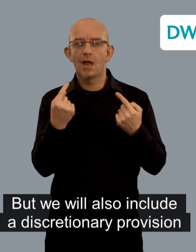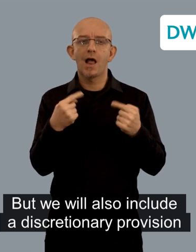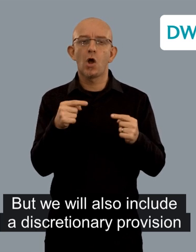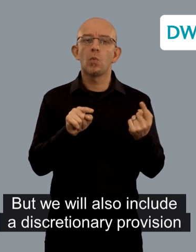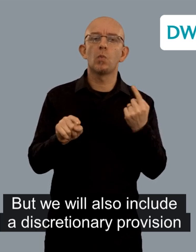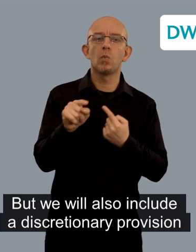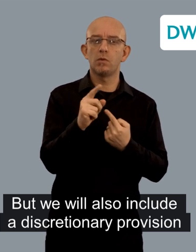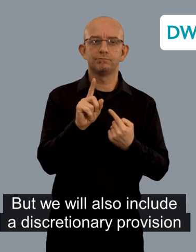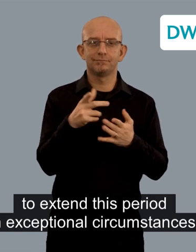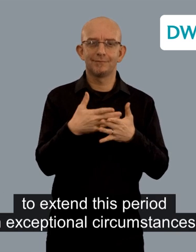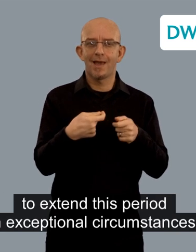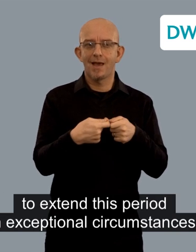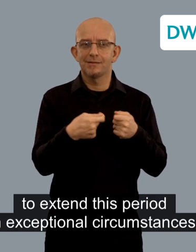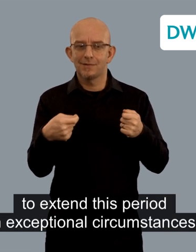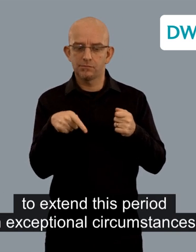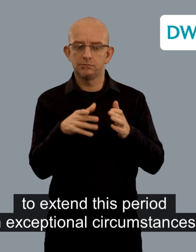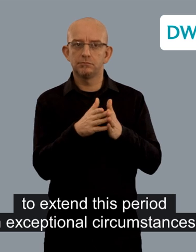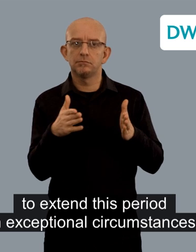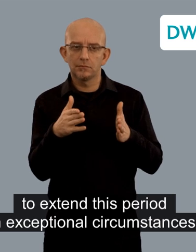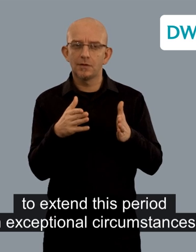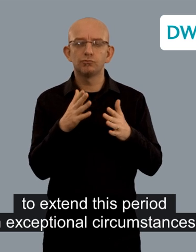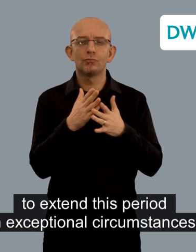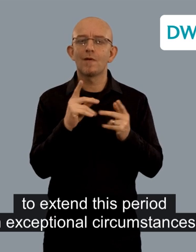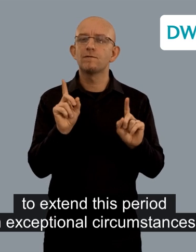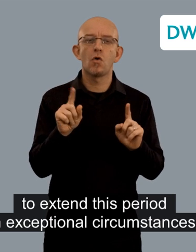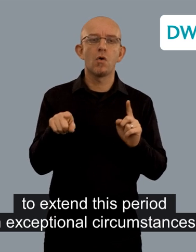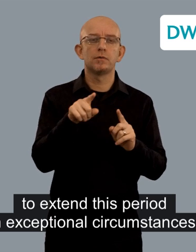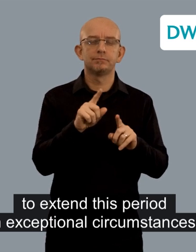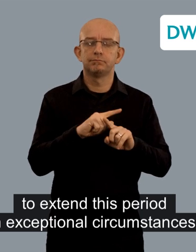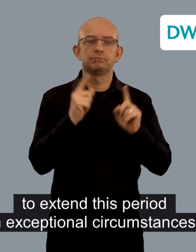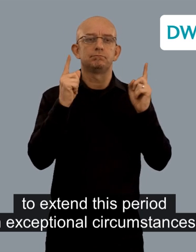provision to extend this period in exceptional circumstances,